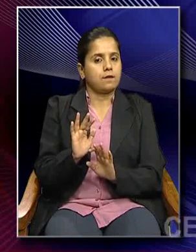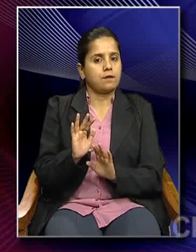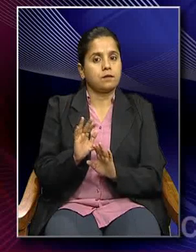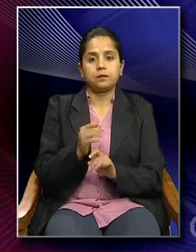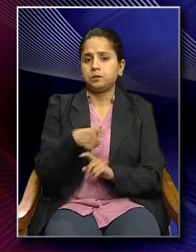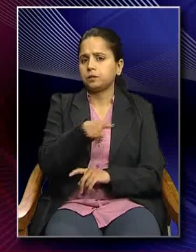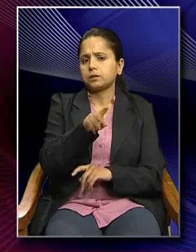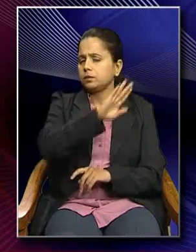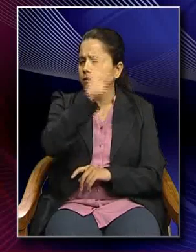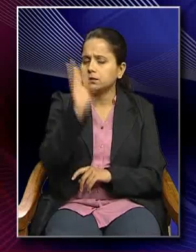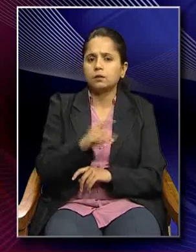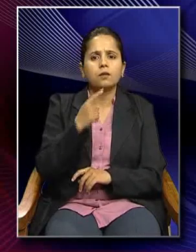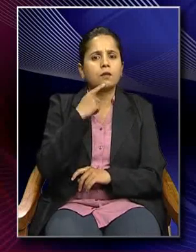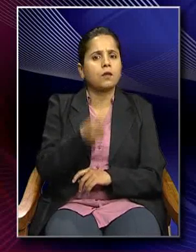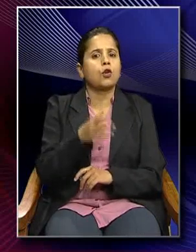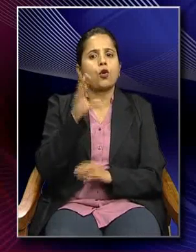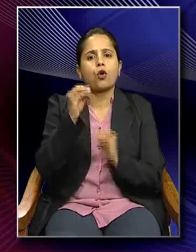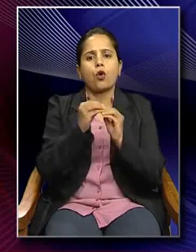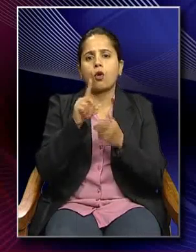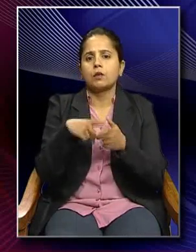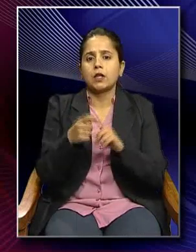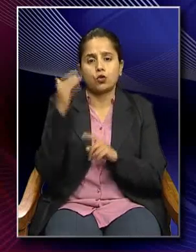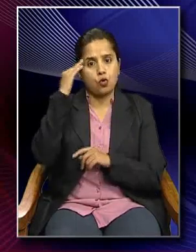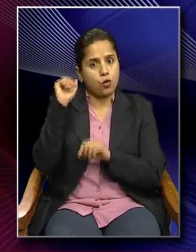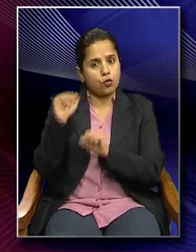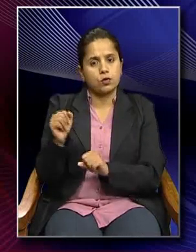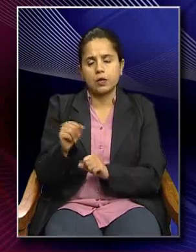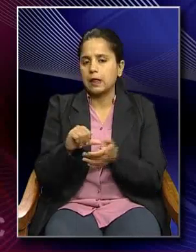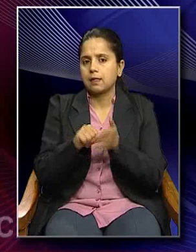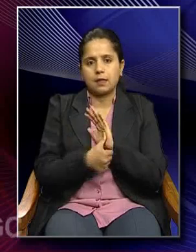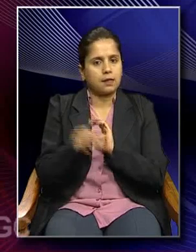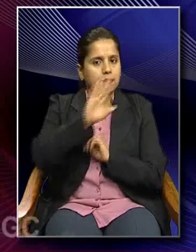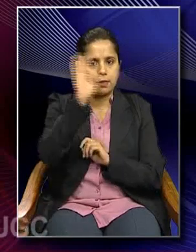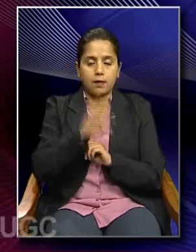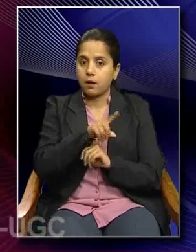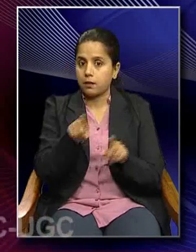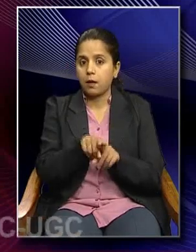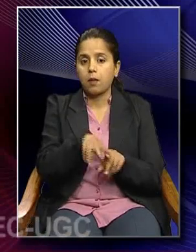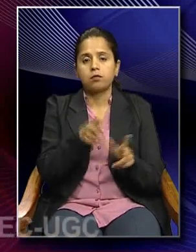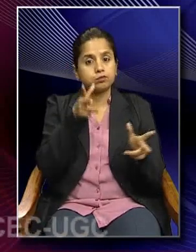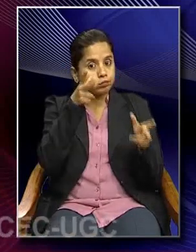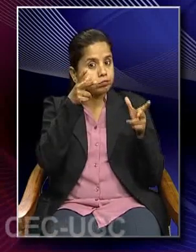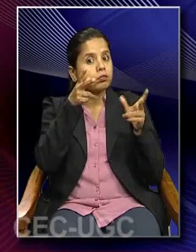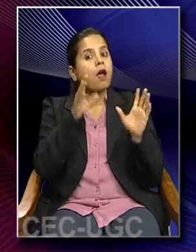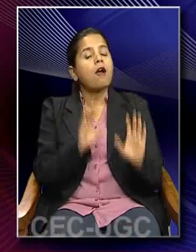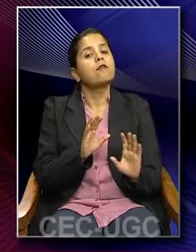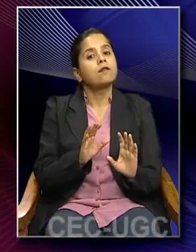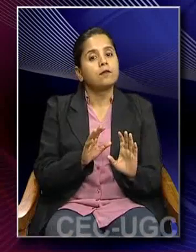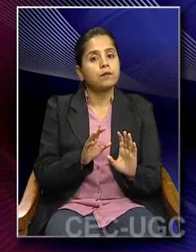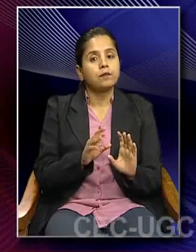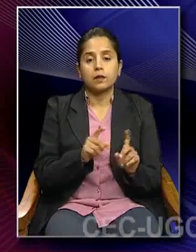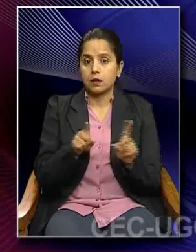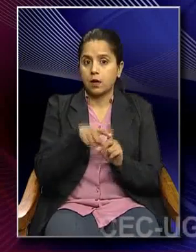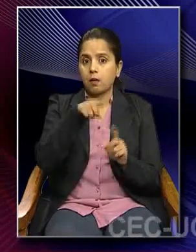It can never be the object of knowledge. It is also the observer. It